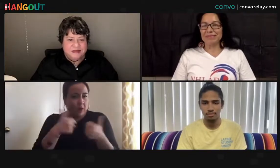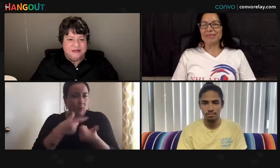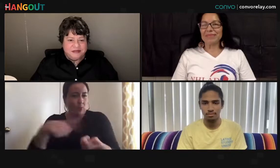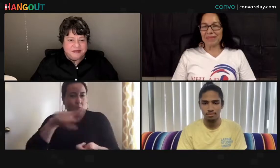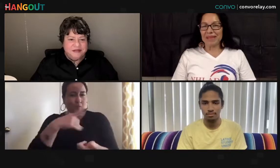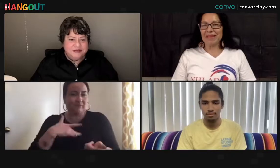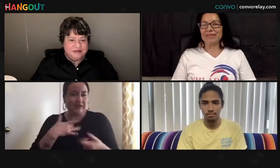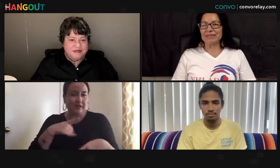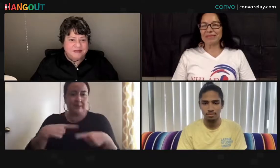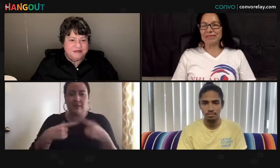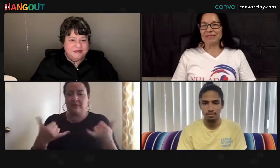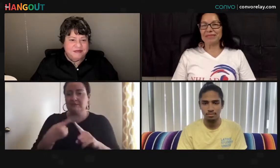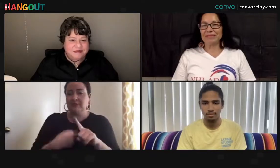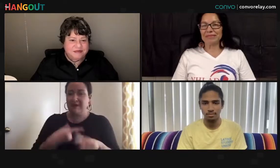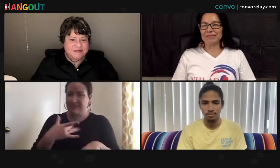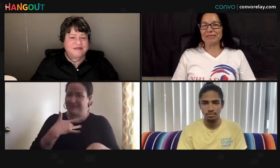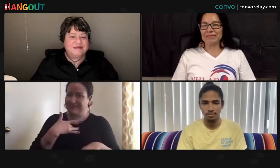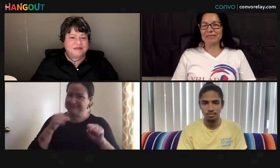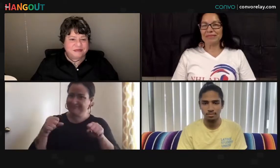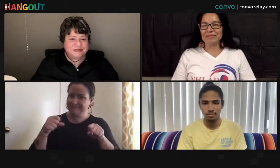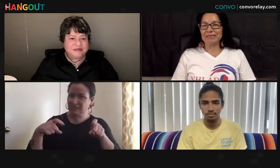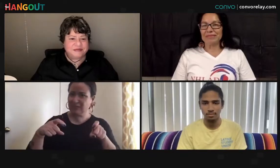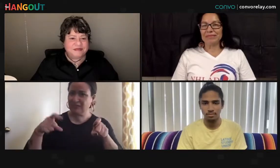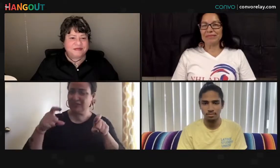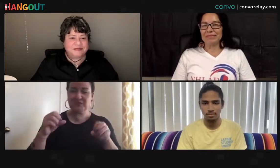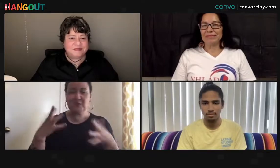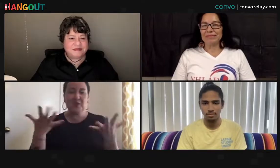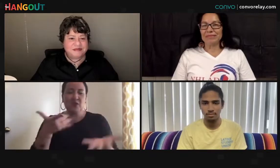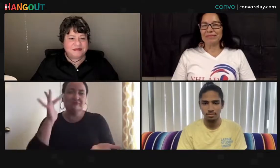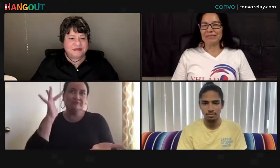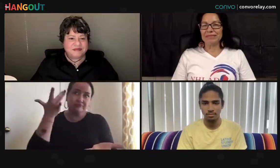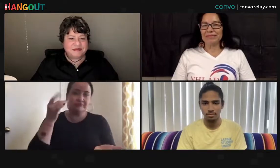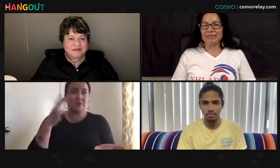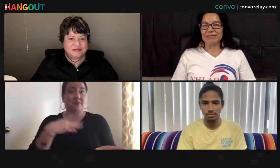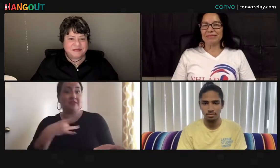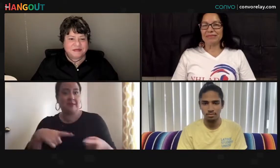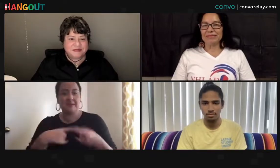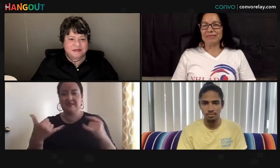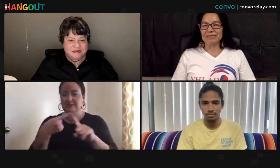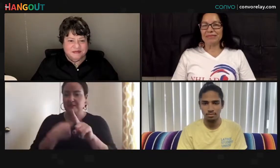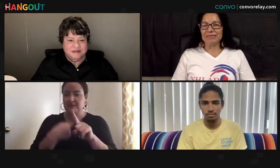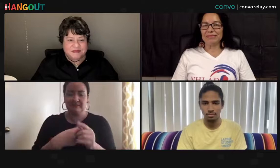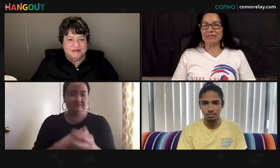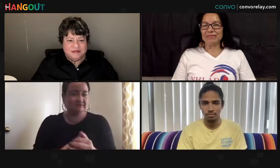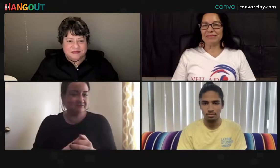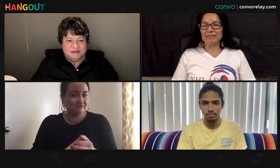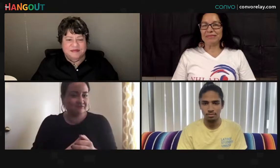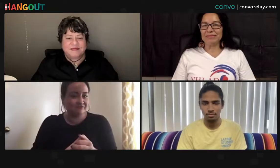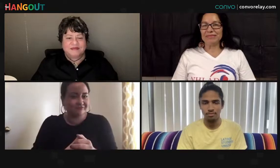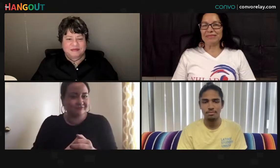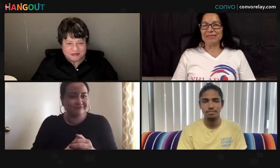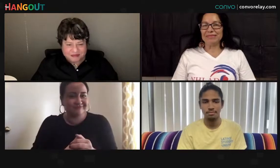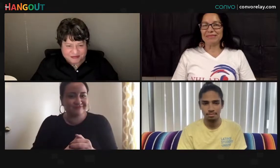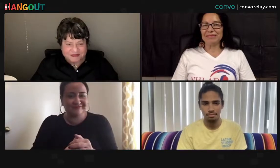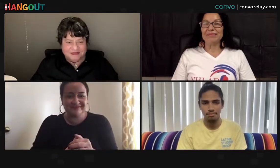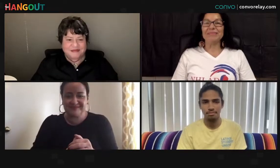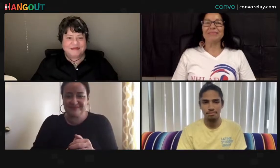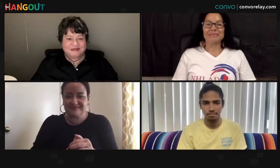for this month. How do you feel about this month? Do you feel like, yes, we should? Do you have some pros, some cons maybe you'd like to